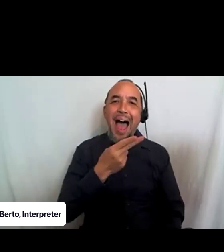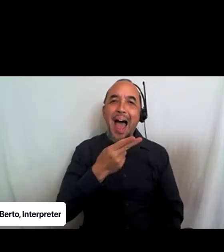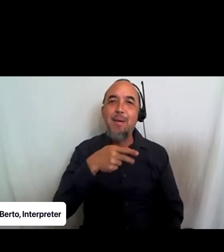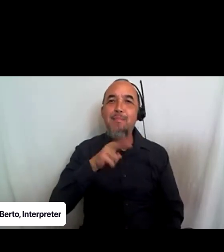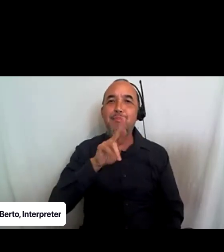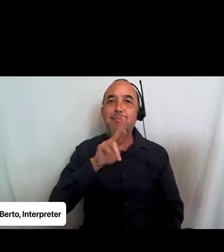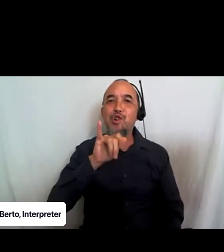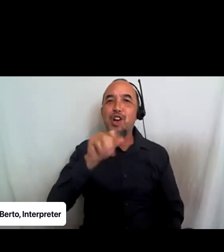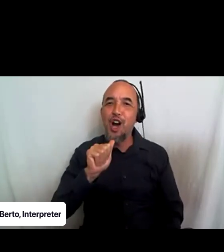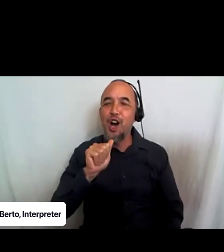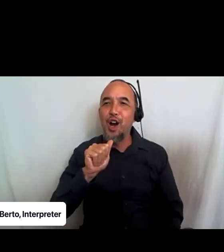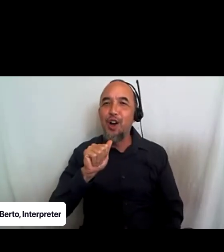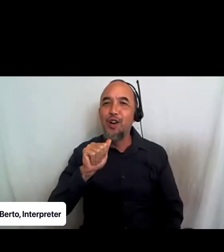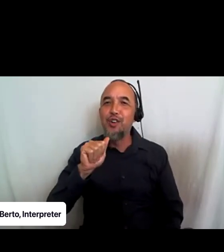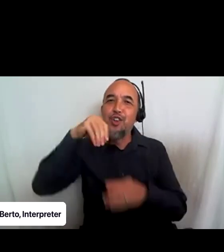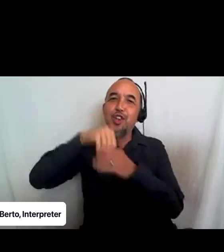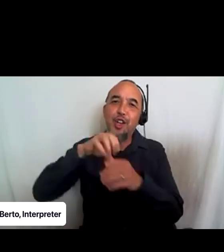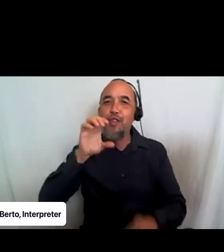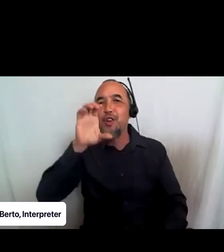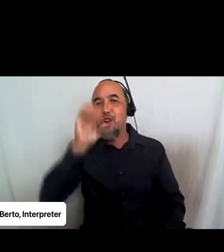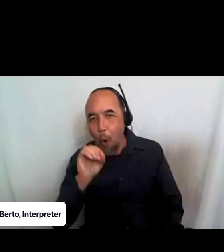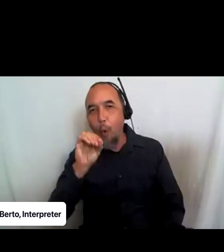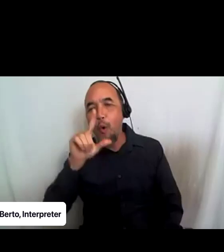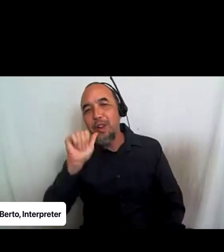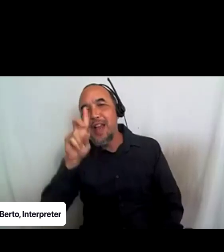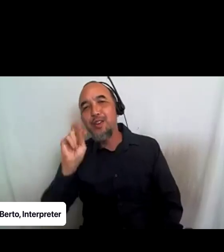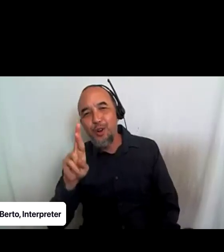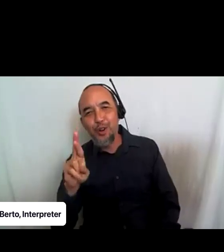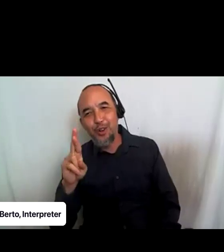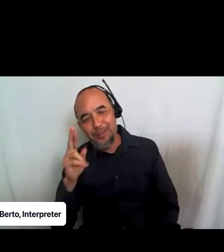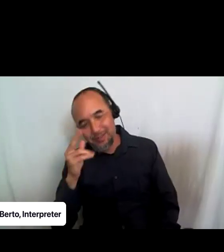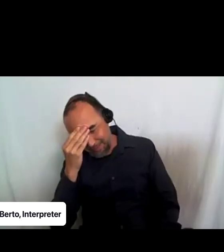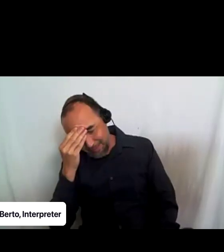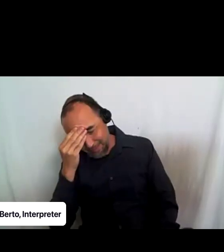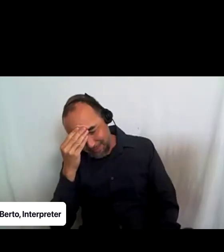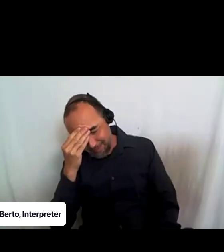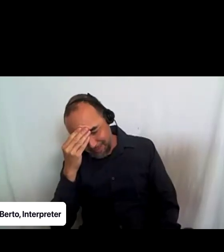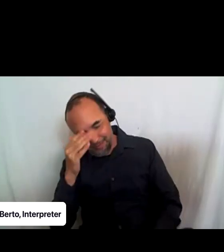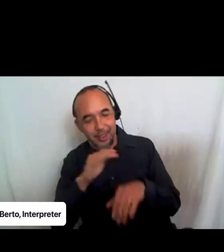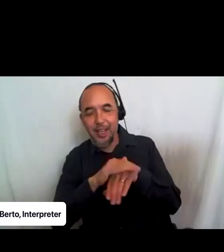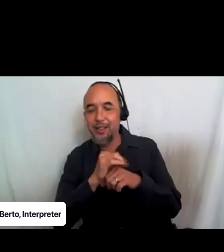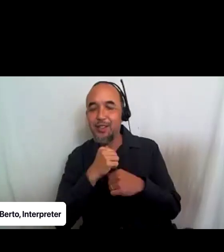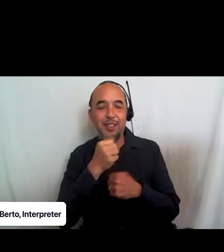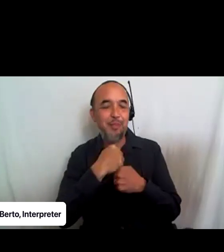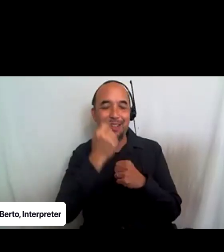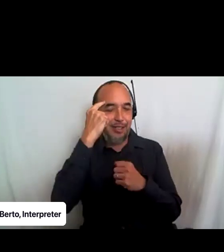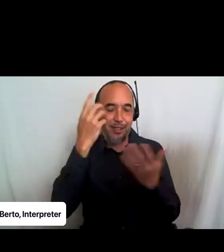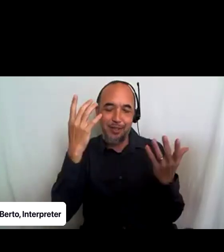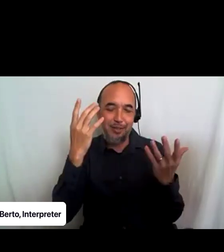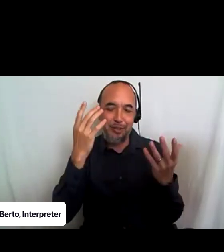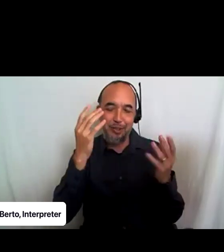colander. It's really good. All right, There's here we no go. sense to English, Samba, as you there's no sense